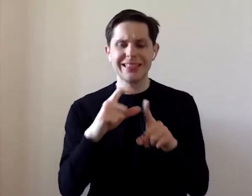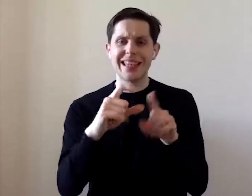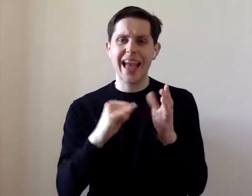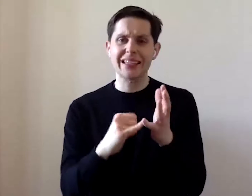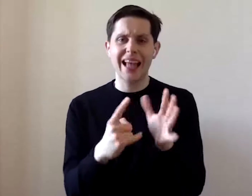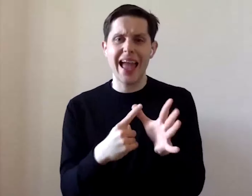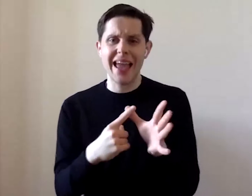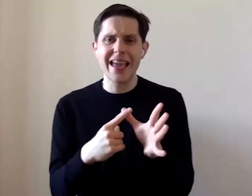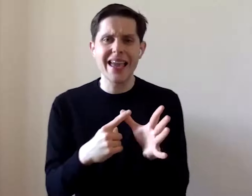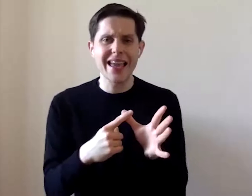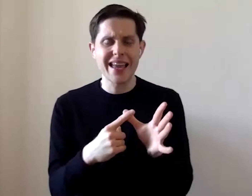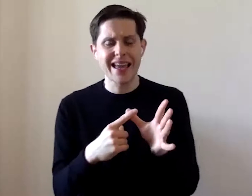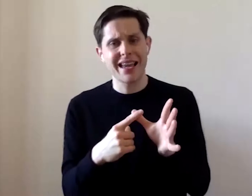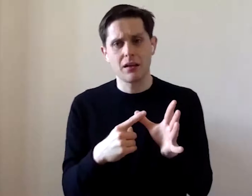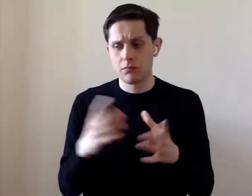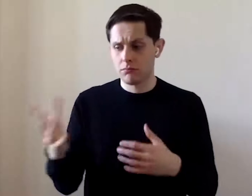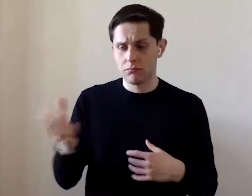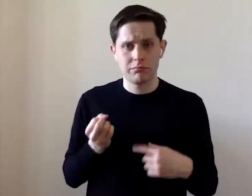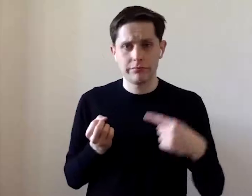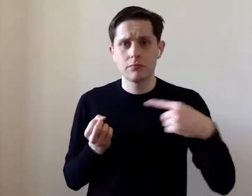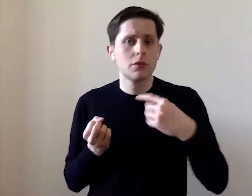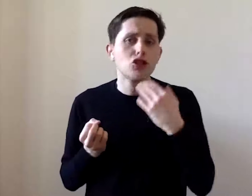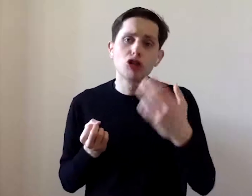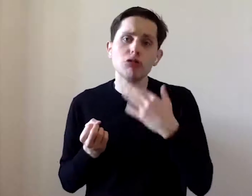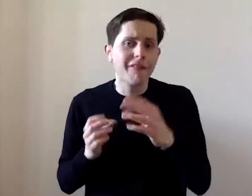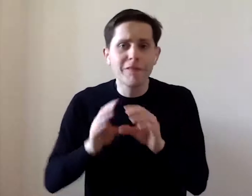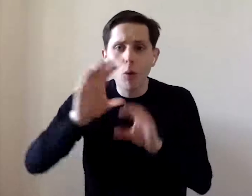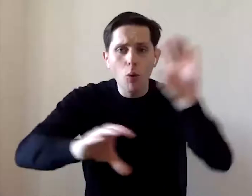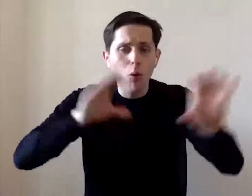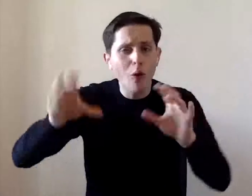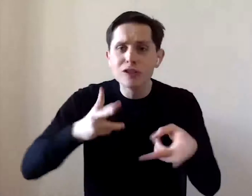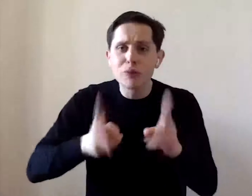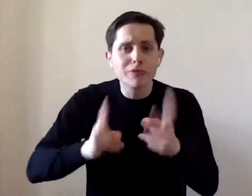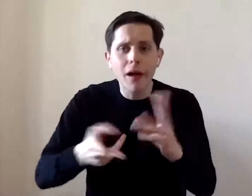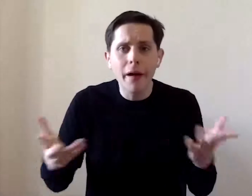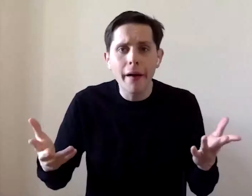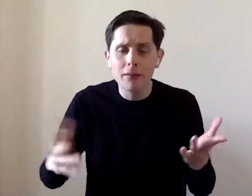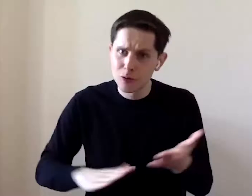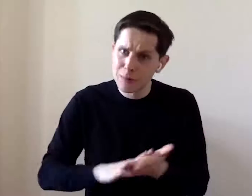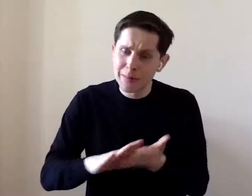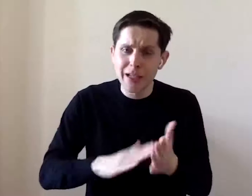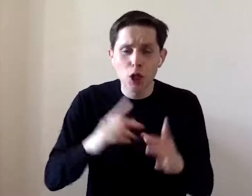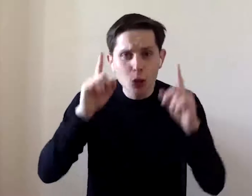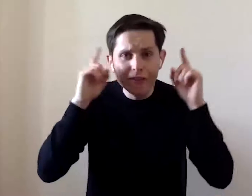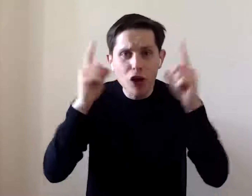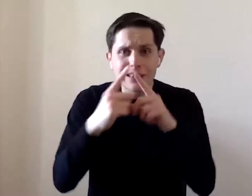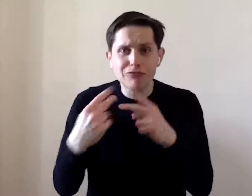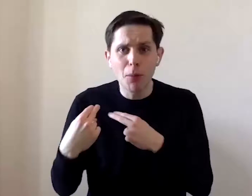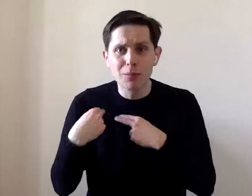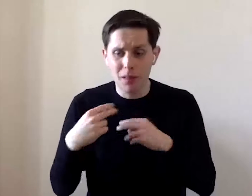Support Allowance, isn't really enough to cover interpreters. And so it ran out. And so it meant that the university needed